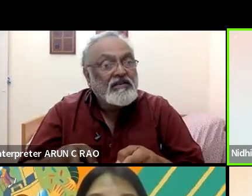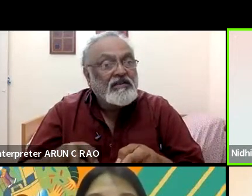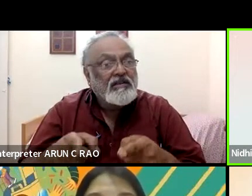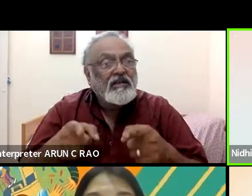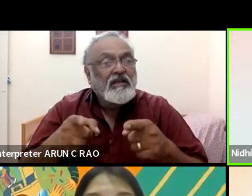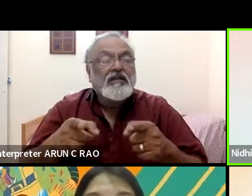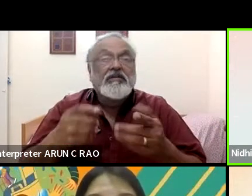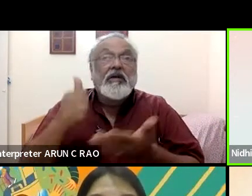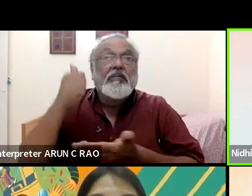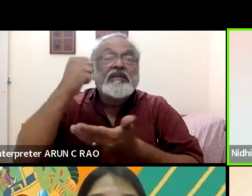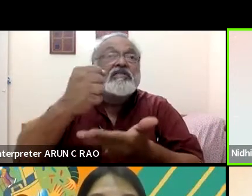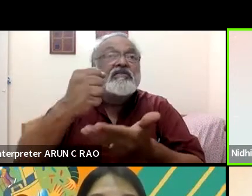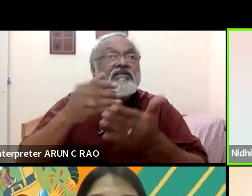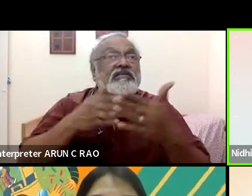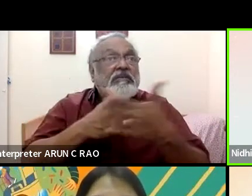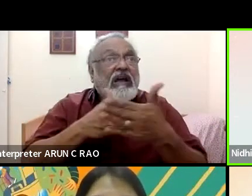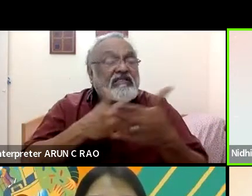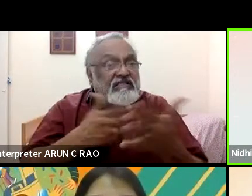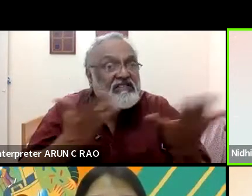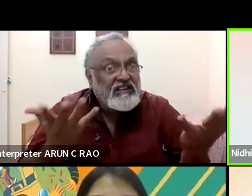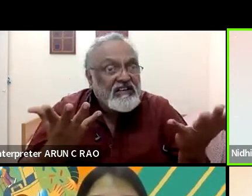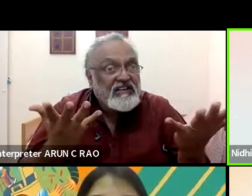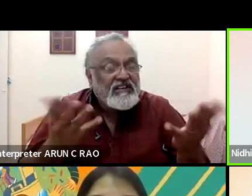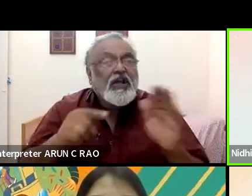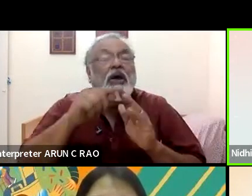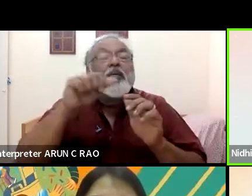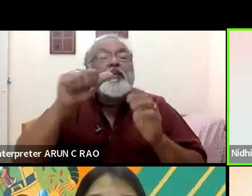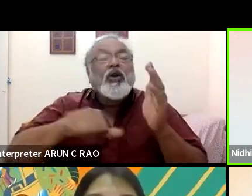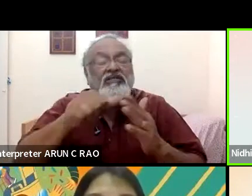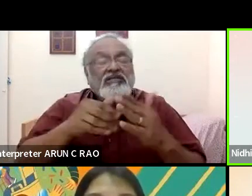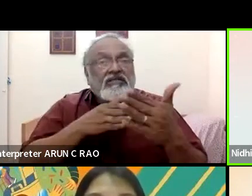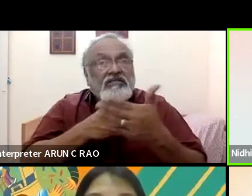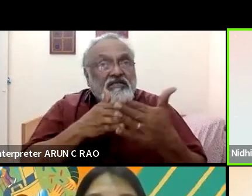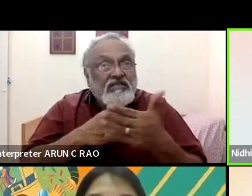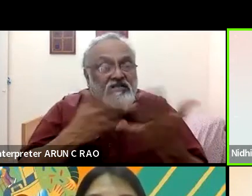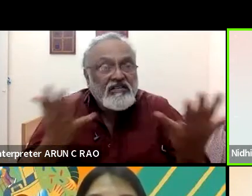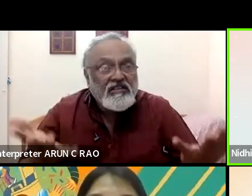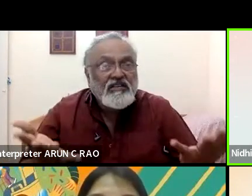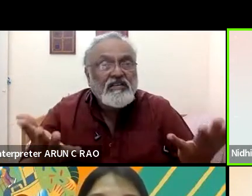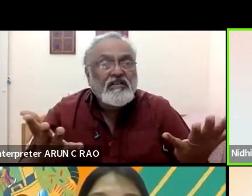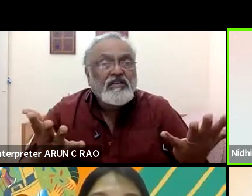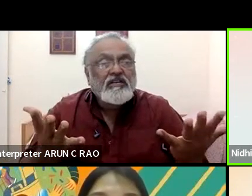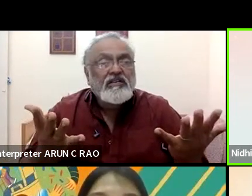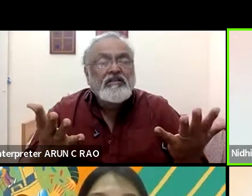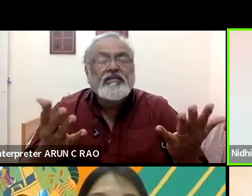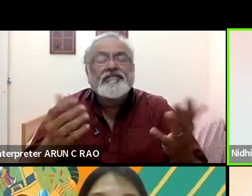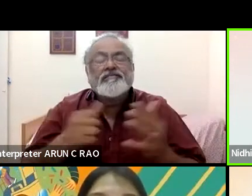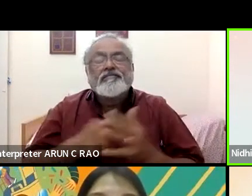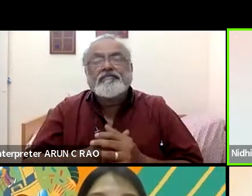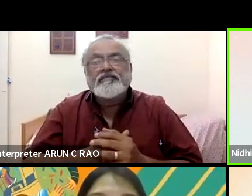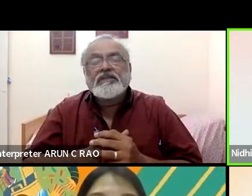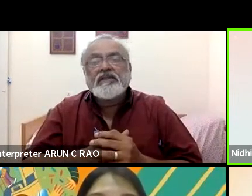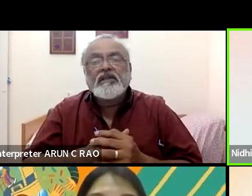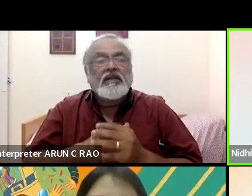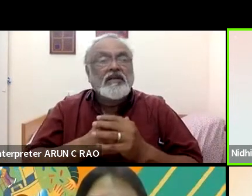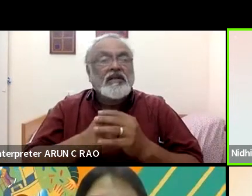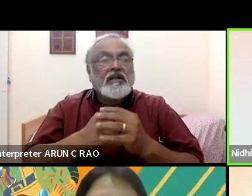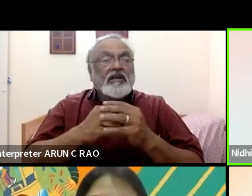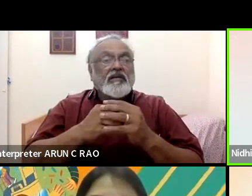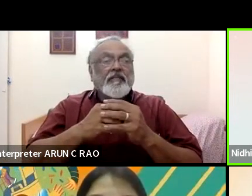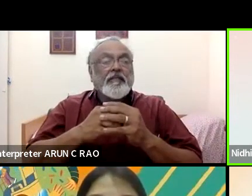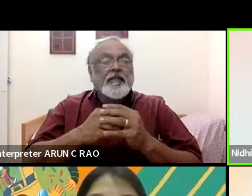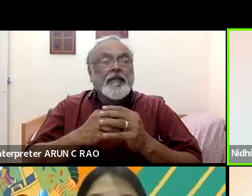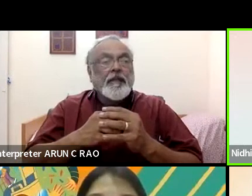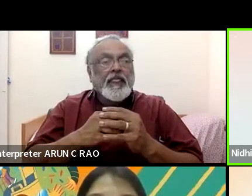constraint, if advocacy and that influence in the policy space becomes an issue, we are looking at these very quick fixes of, let's take